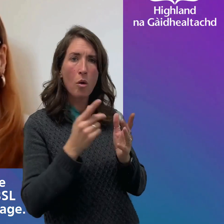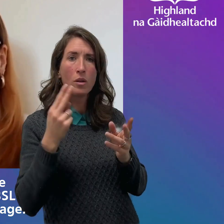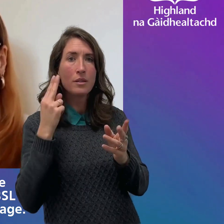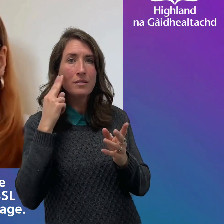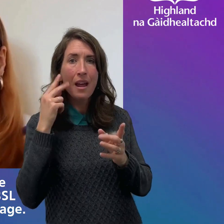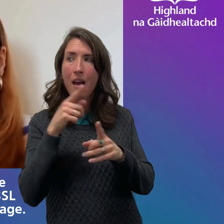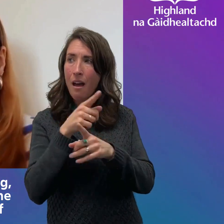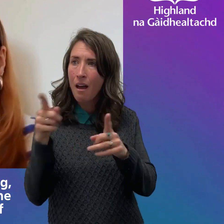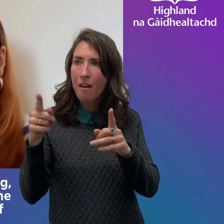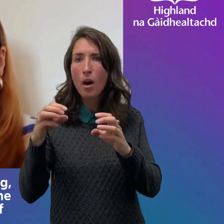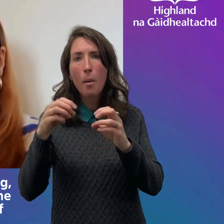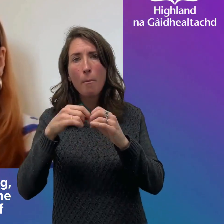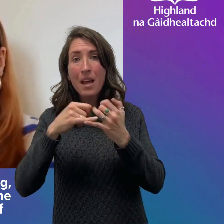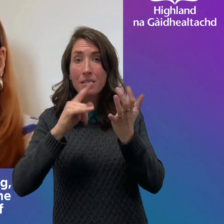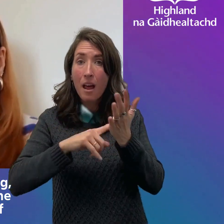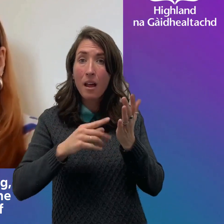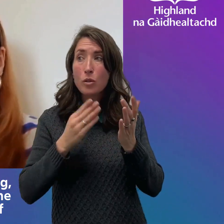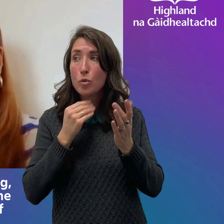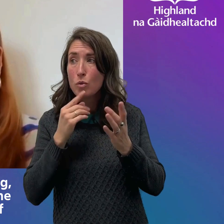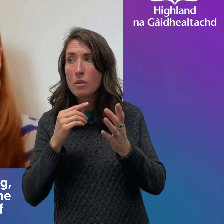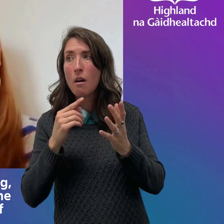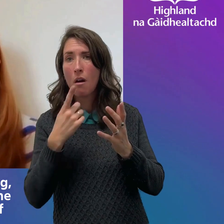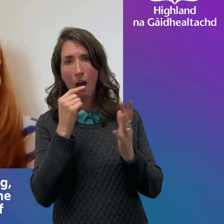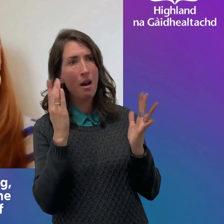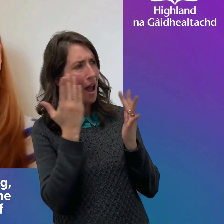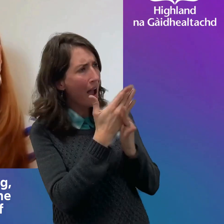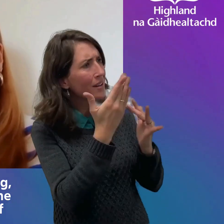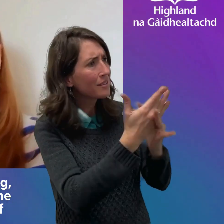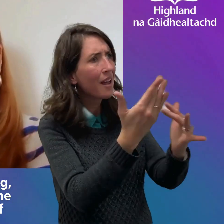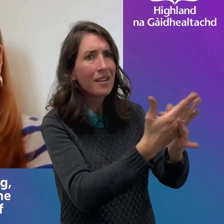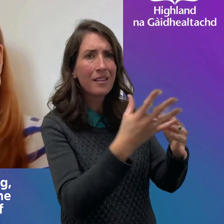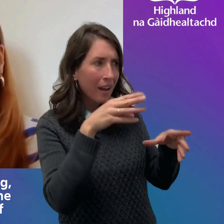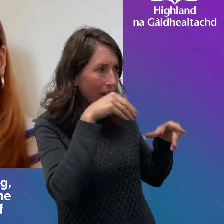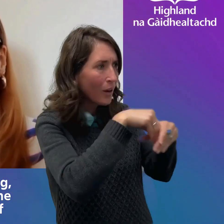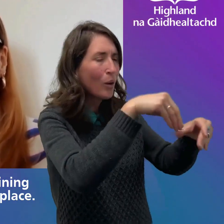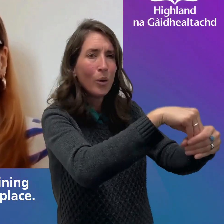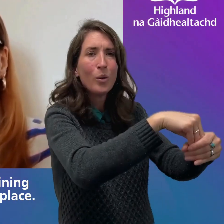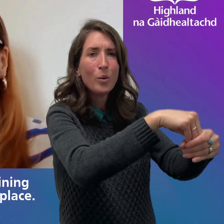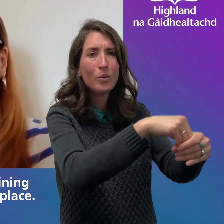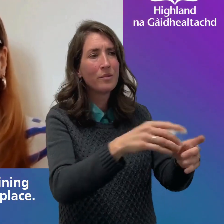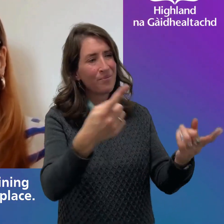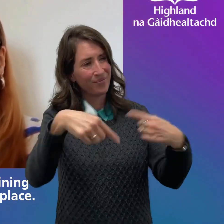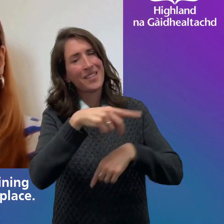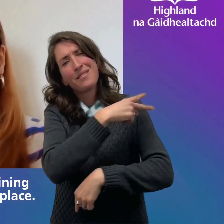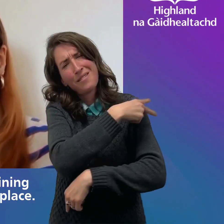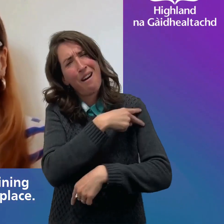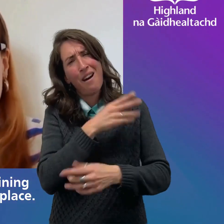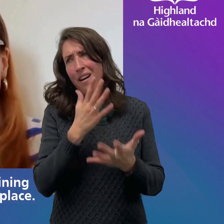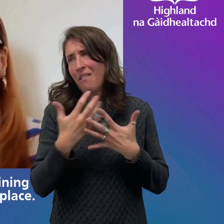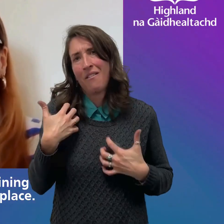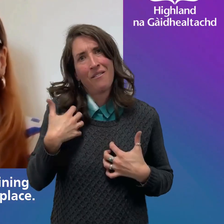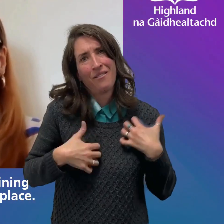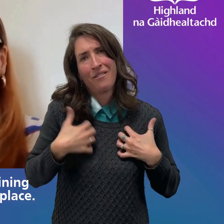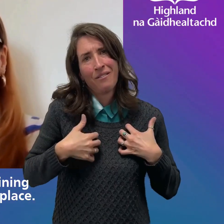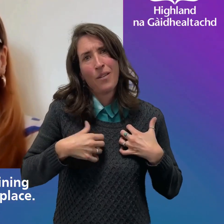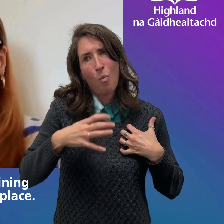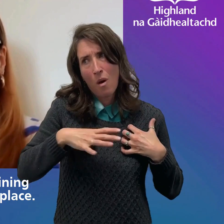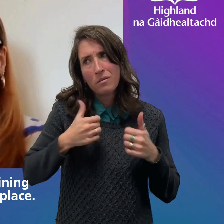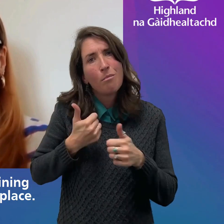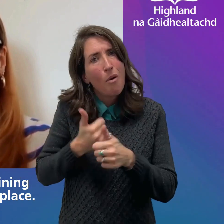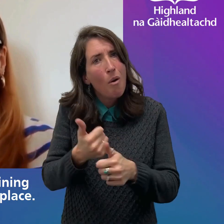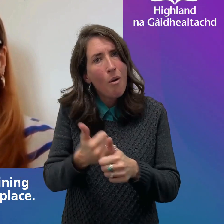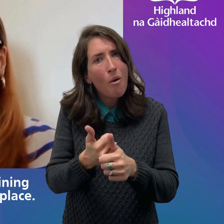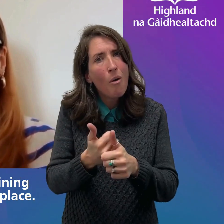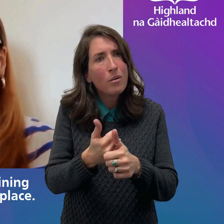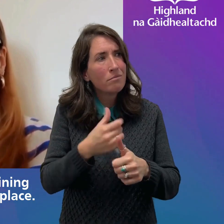language so that was really interesting and we talked a lot about the enthusiasm within the staff to support that and lots of training and other initiatives